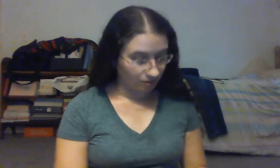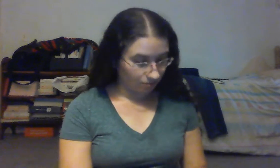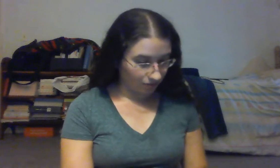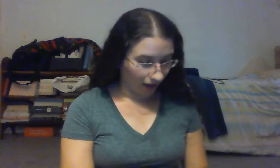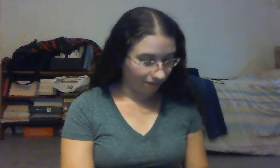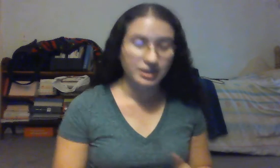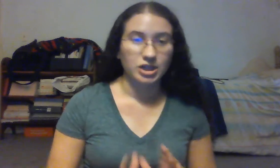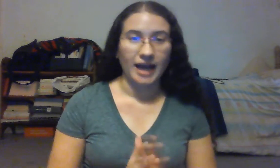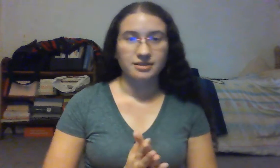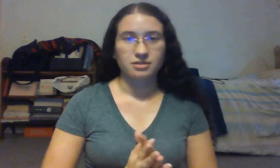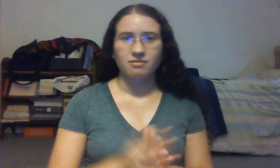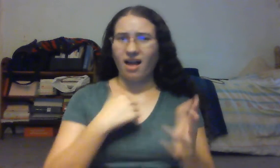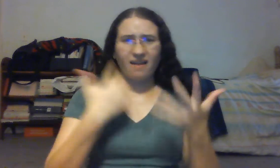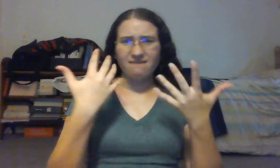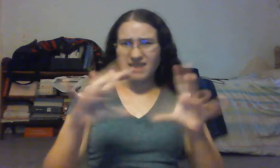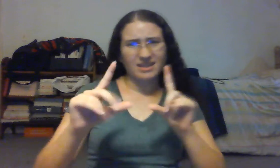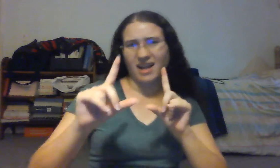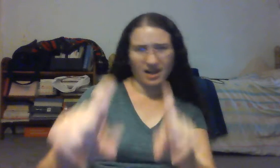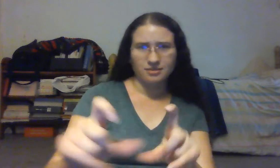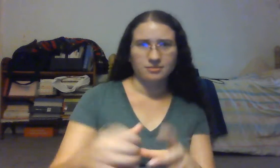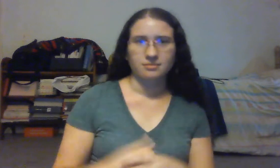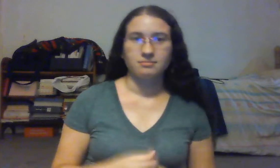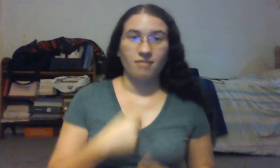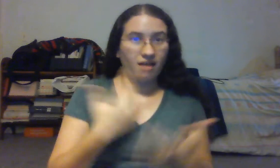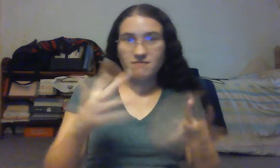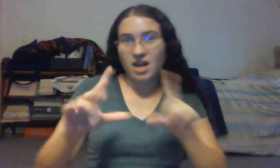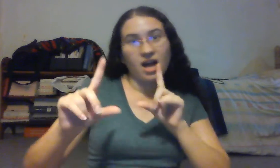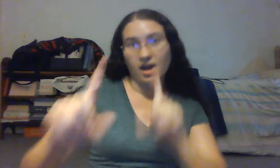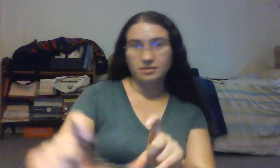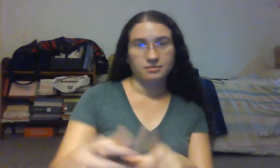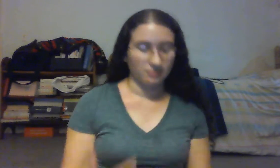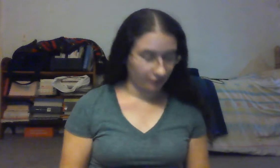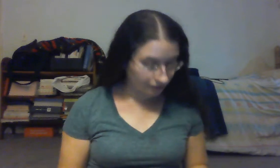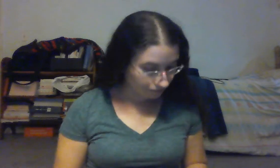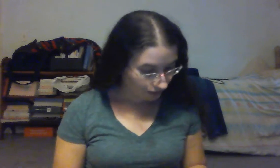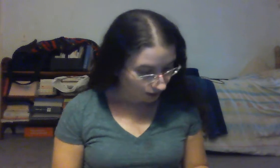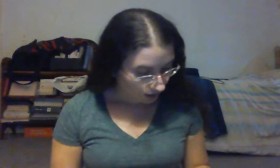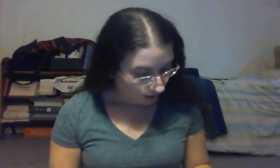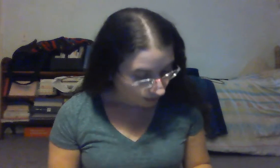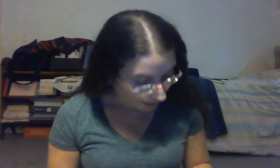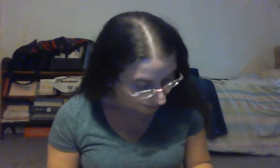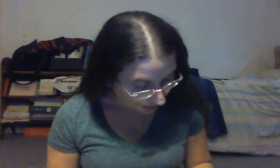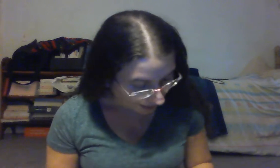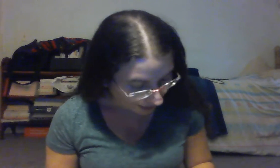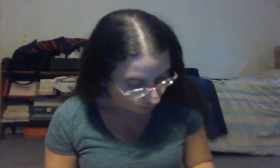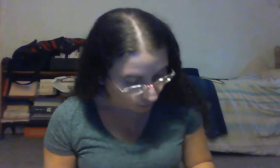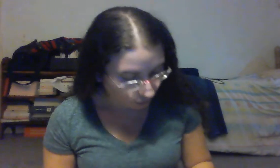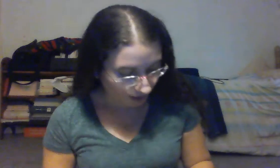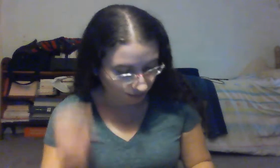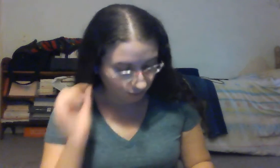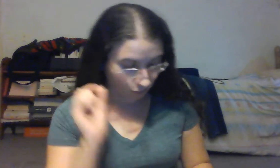I finish ask you. Right? Letter, I help you write